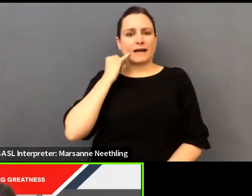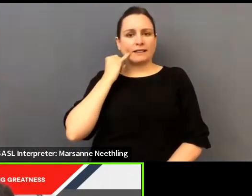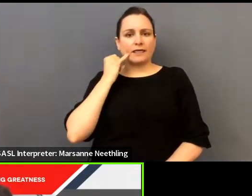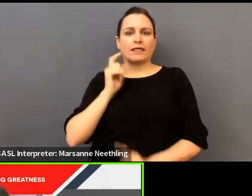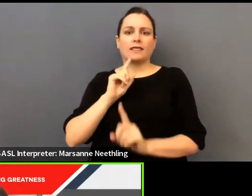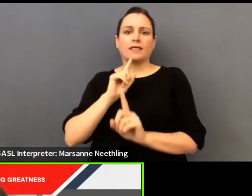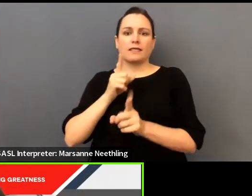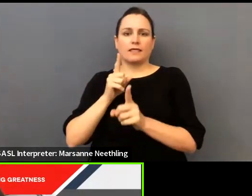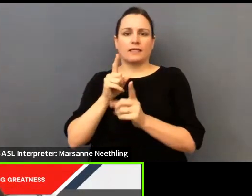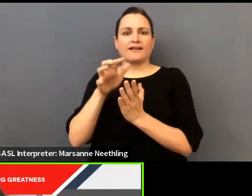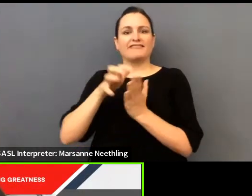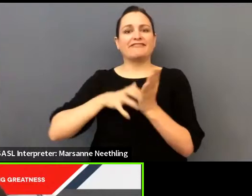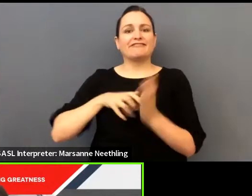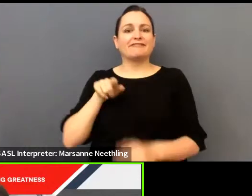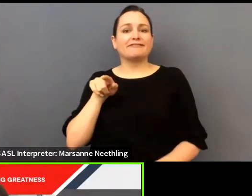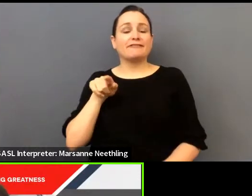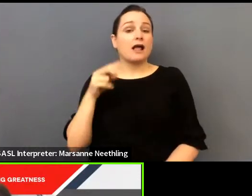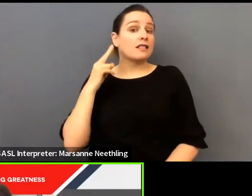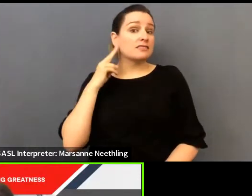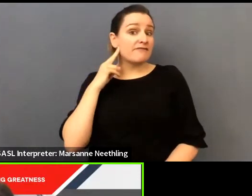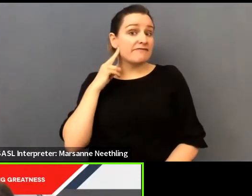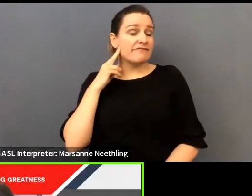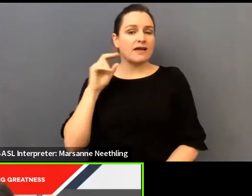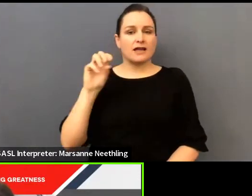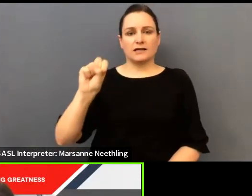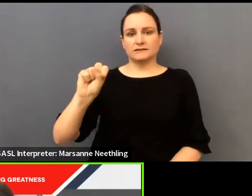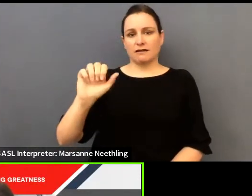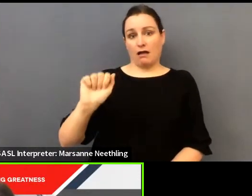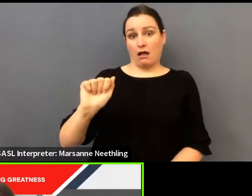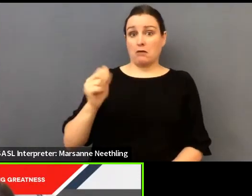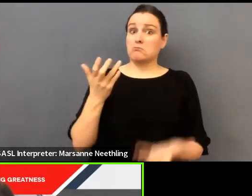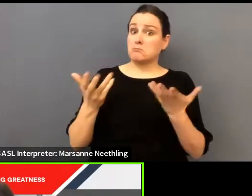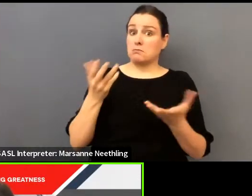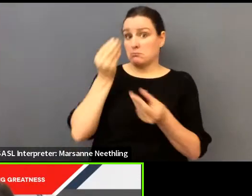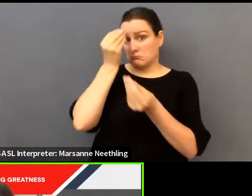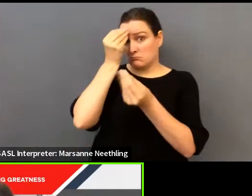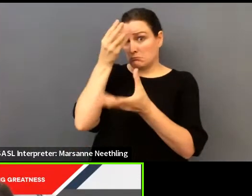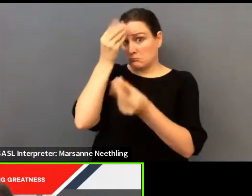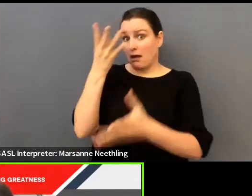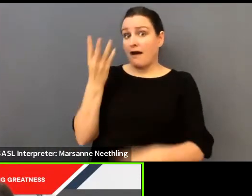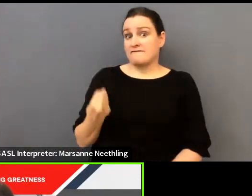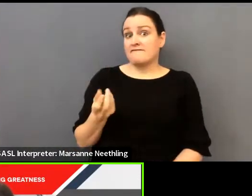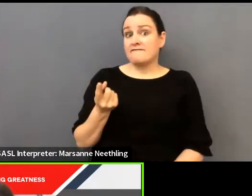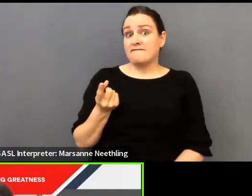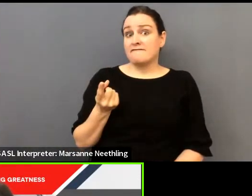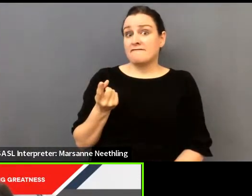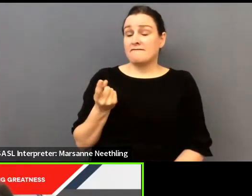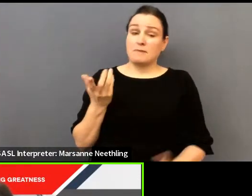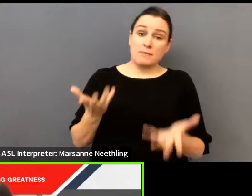the DEFSA might have some information about this, that they might have